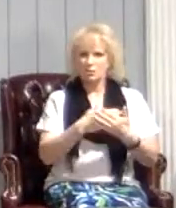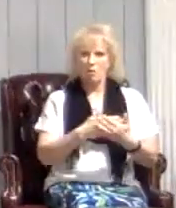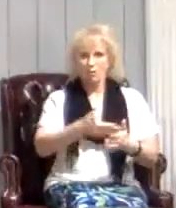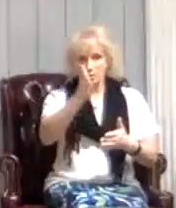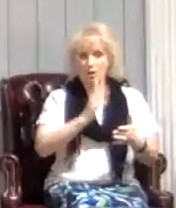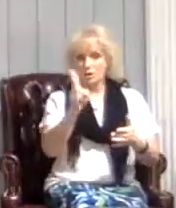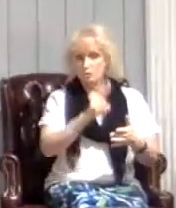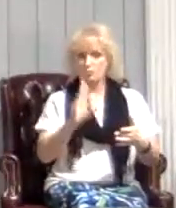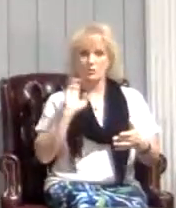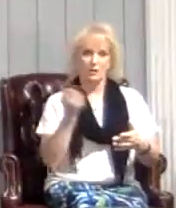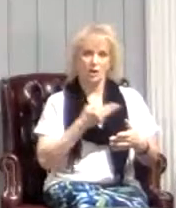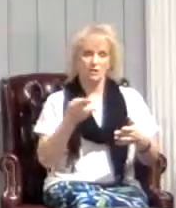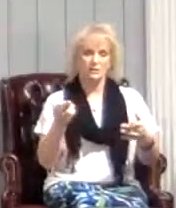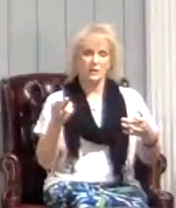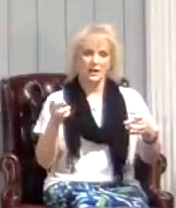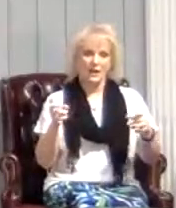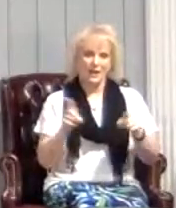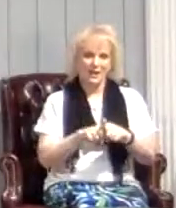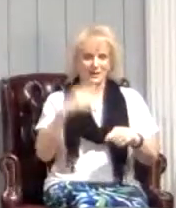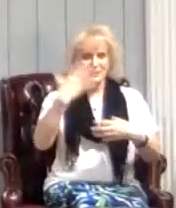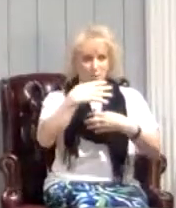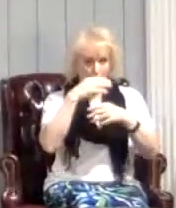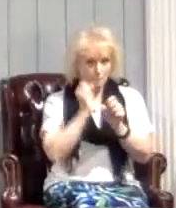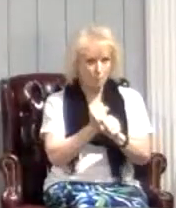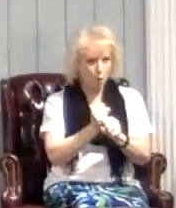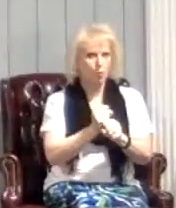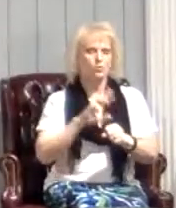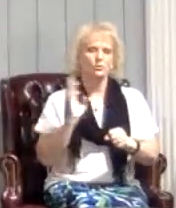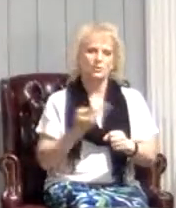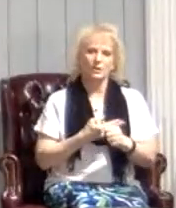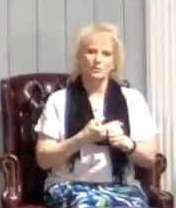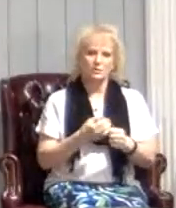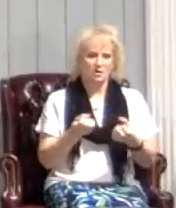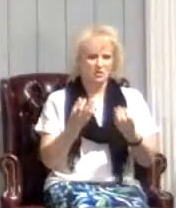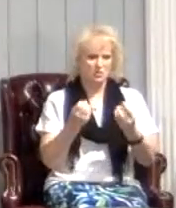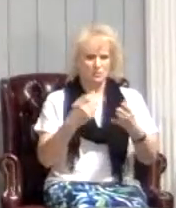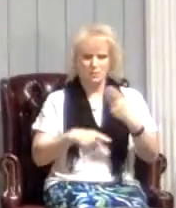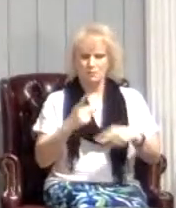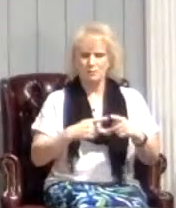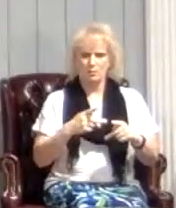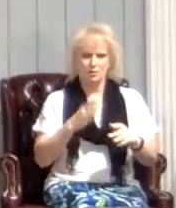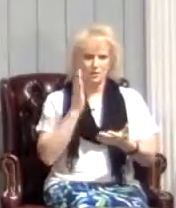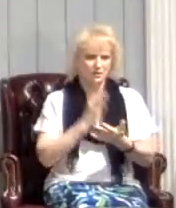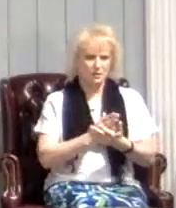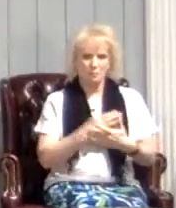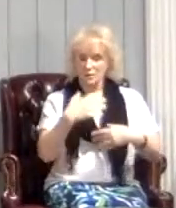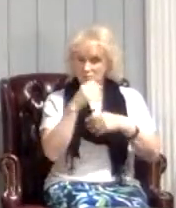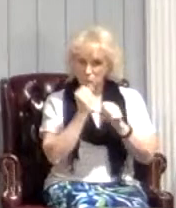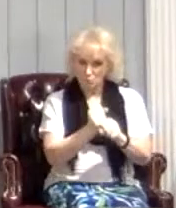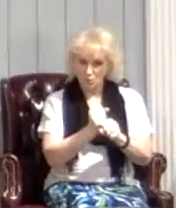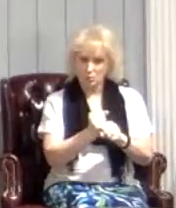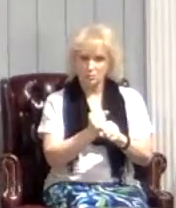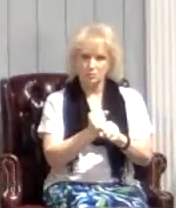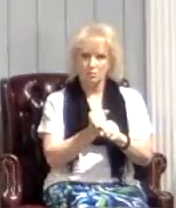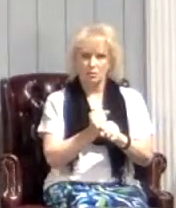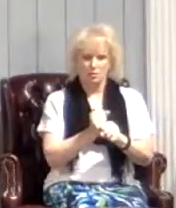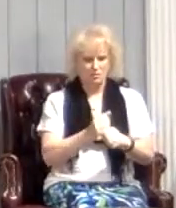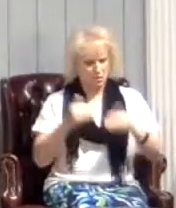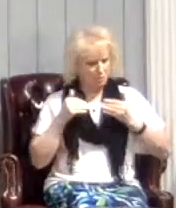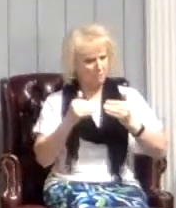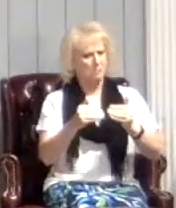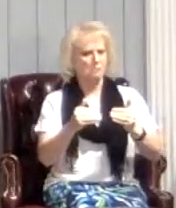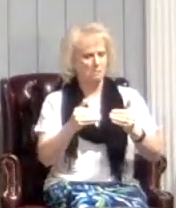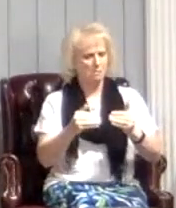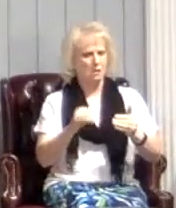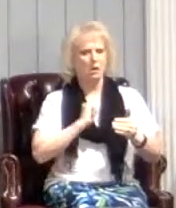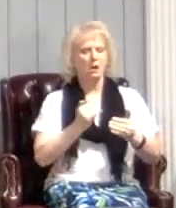using us as he molds us. Too many people stop ever being molded, and there's a stop right here. I'm as